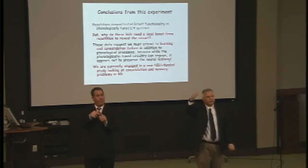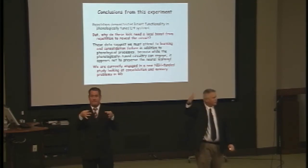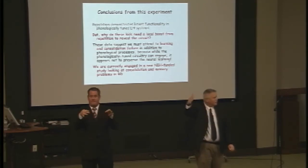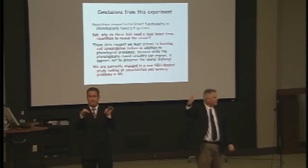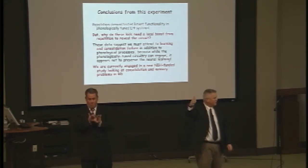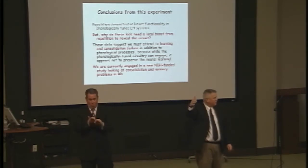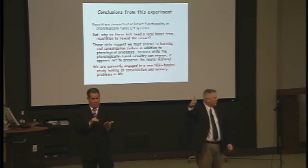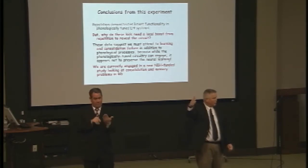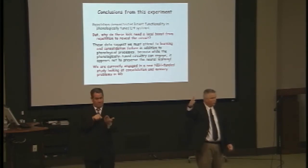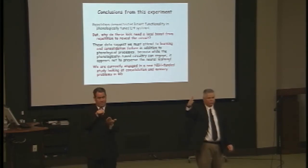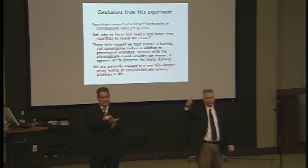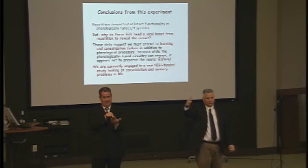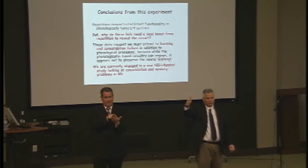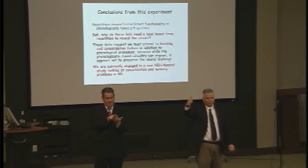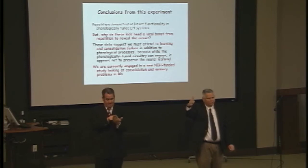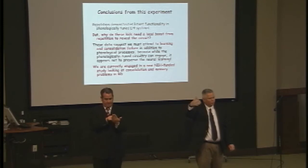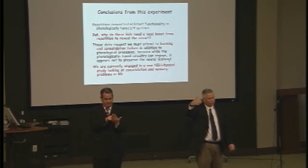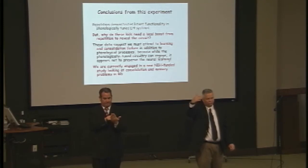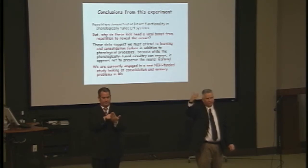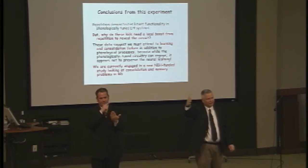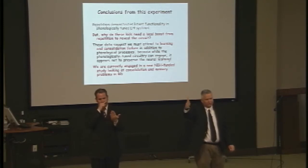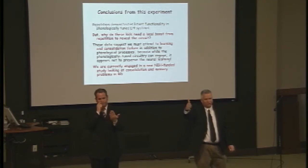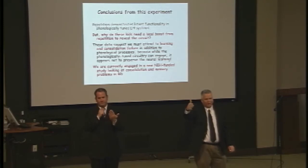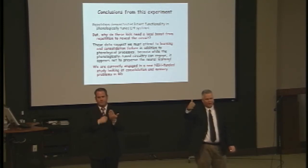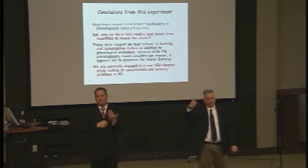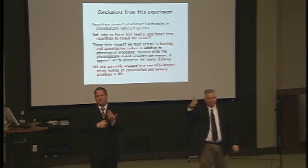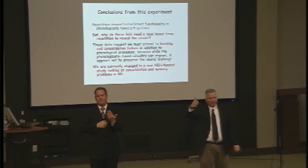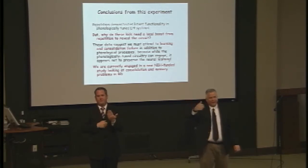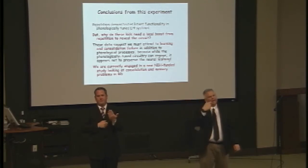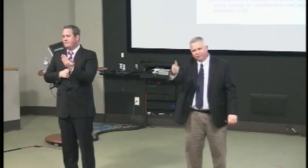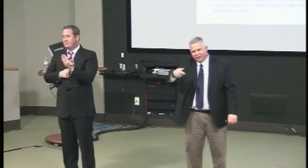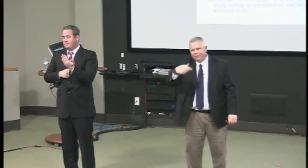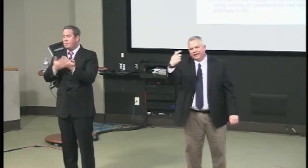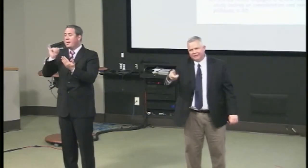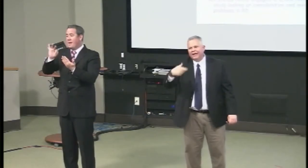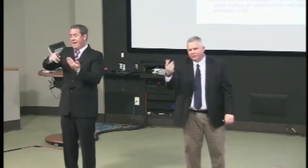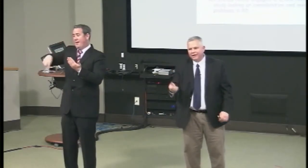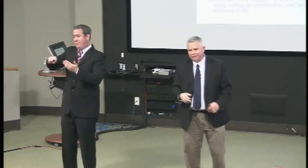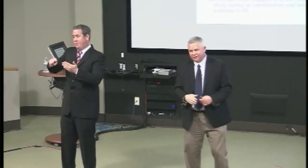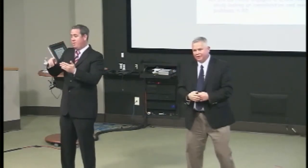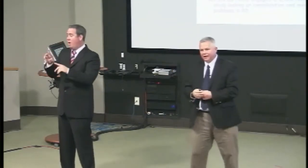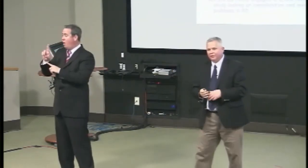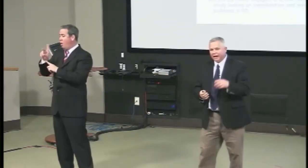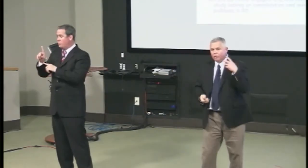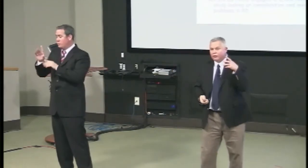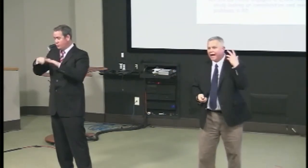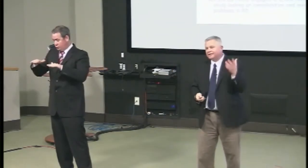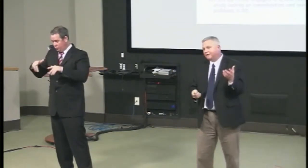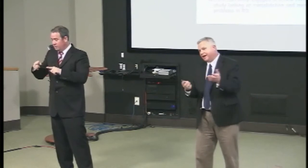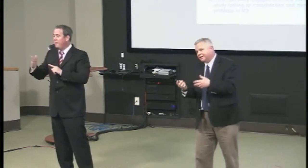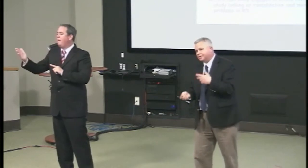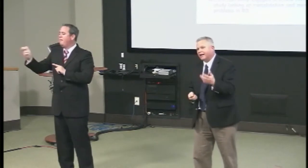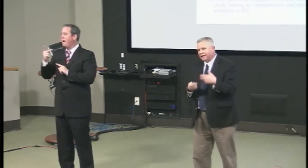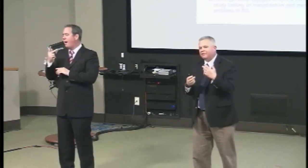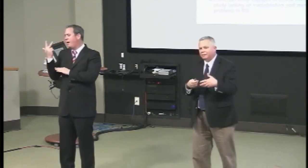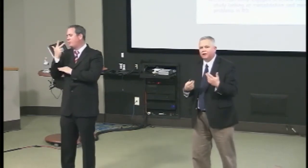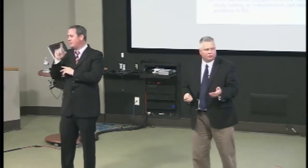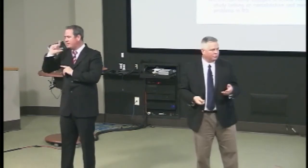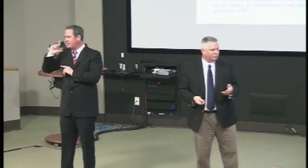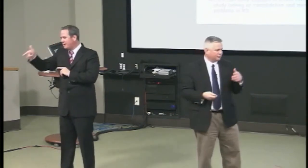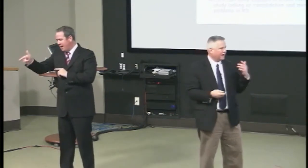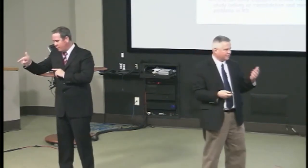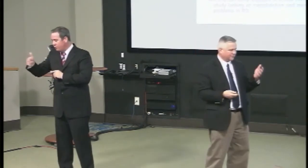that if those kids come back tomorrow or 3 days from now, and I give them that same list, they won't activate until I